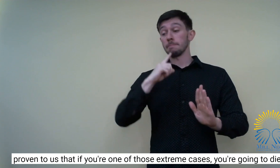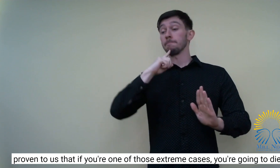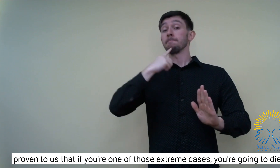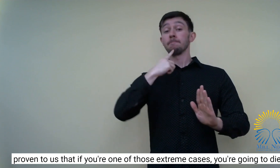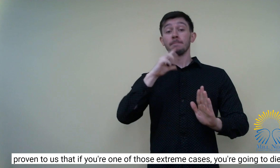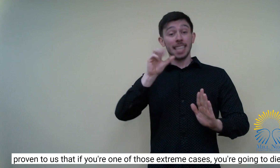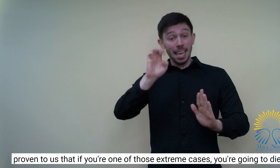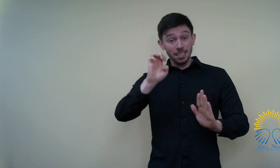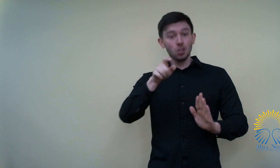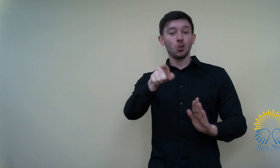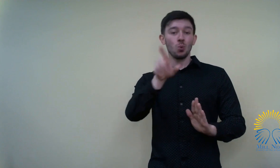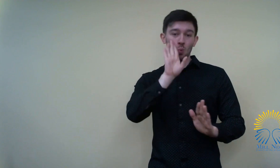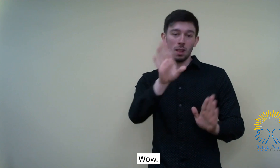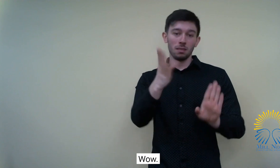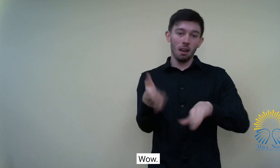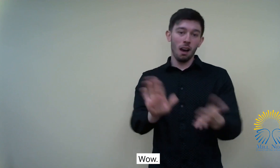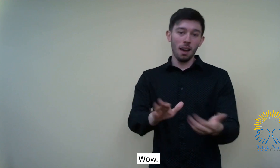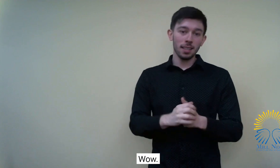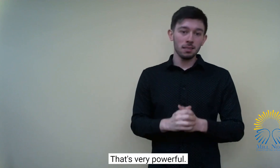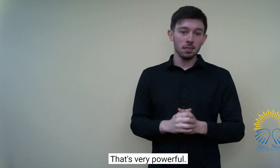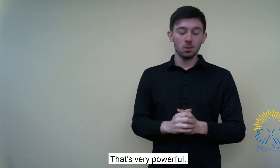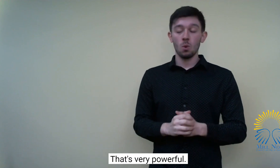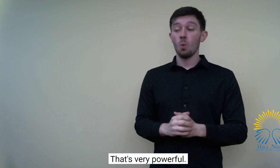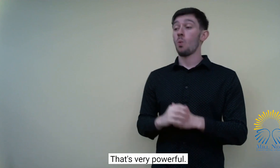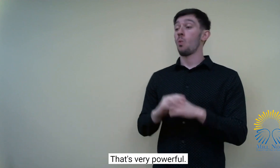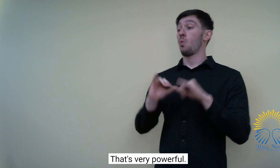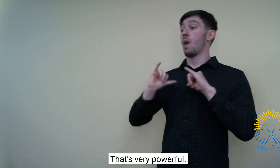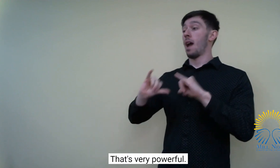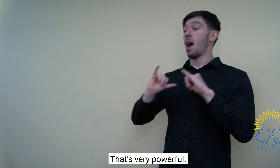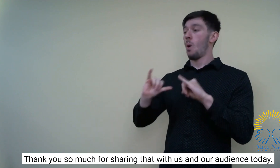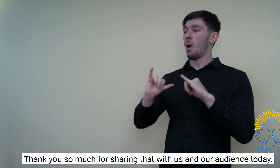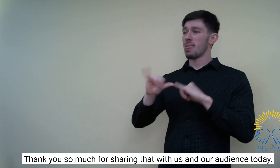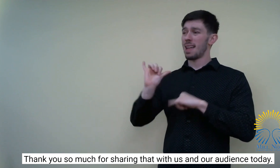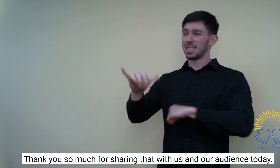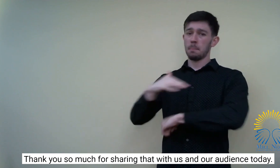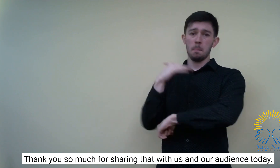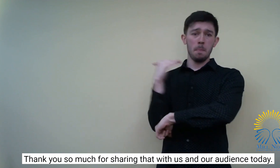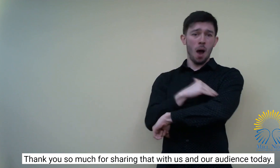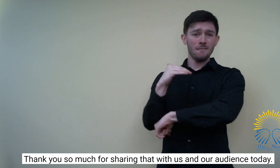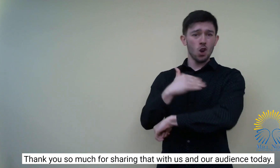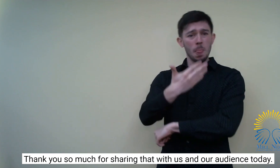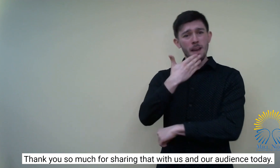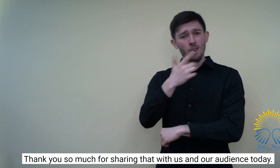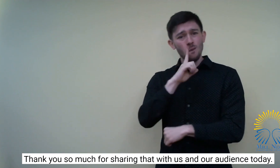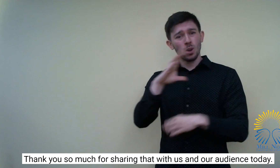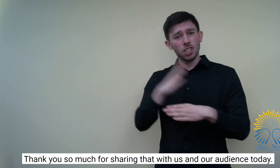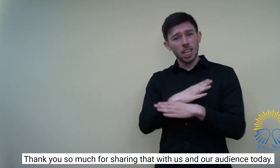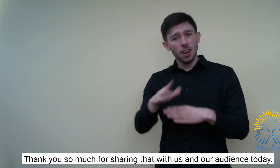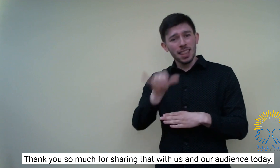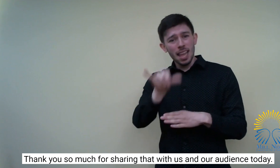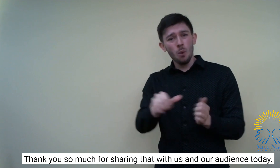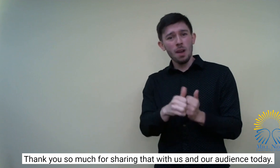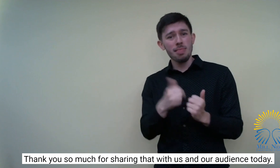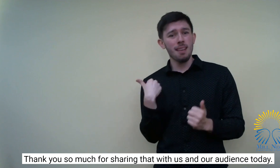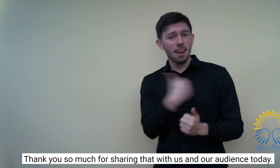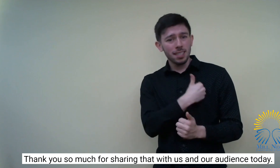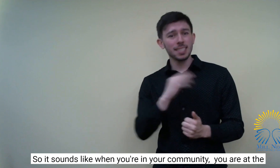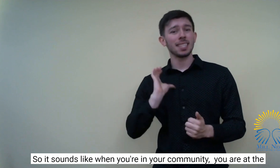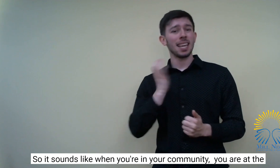die. Wow, that's very powerful. Thank you so much for sharing that with us and our audience today. So it sounds